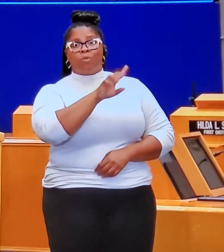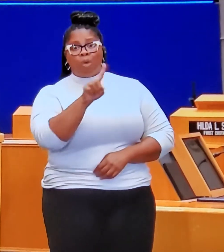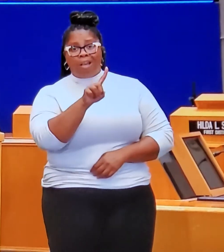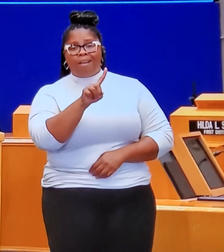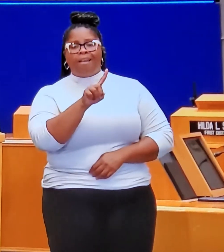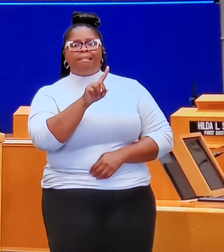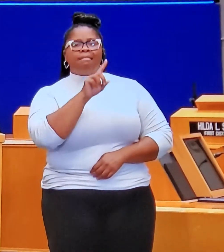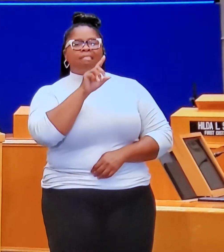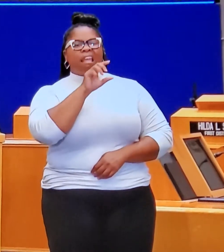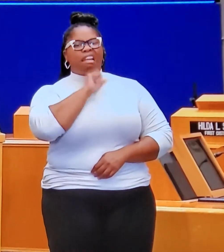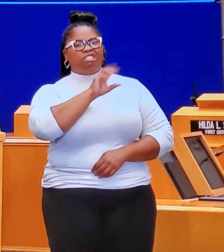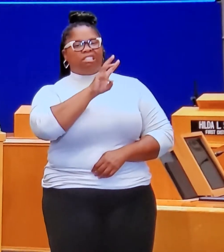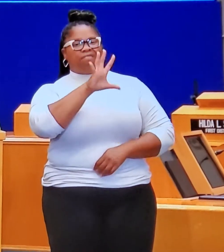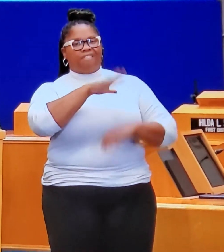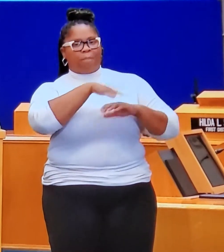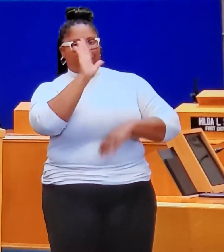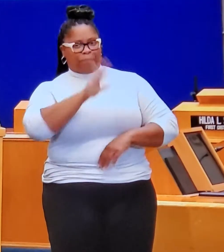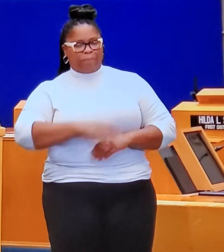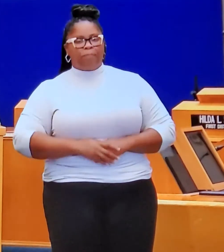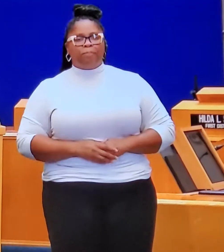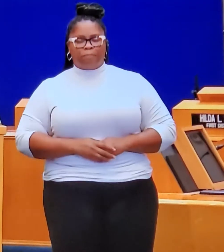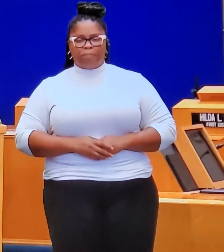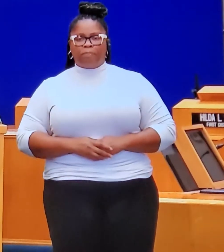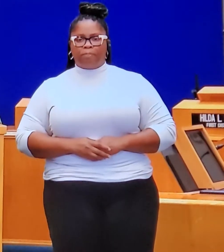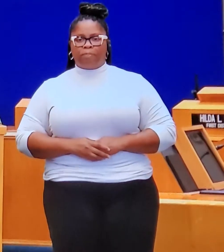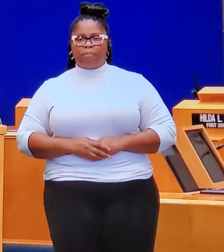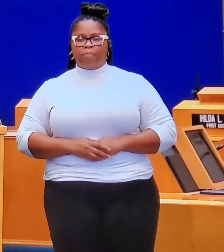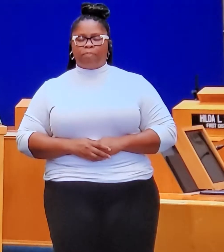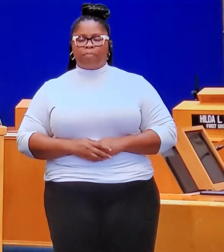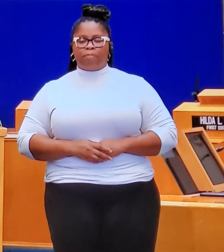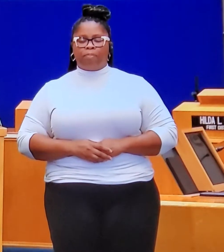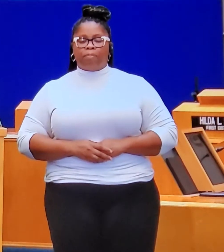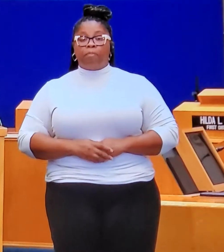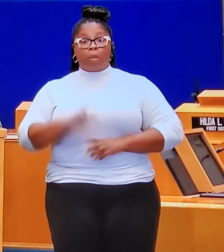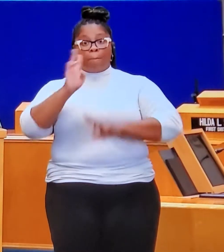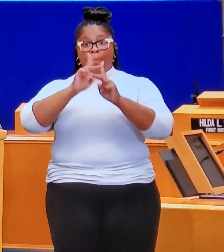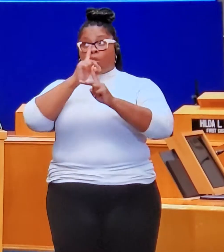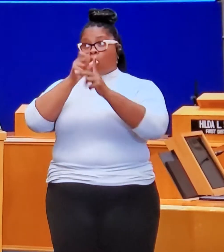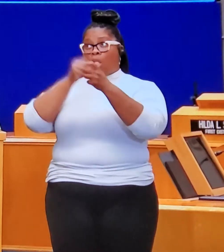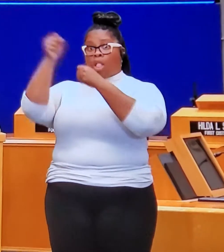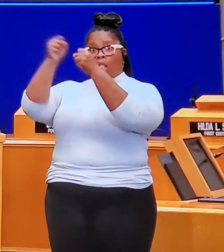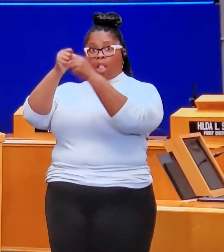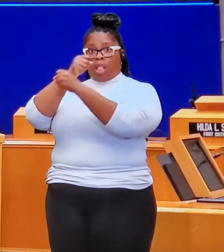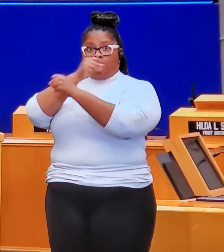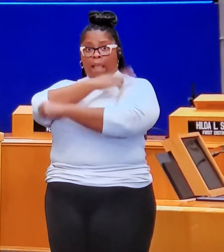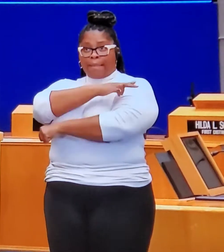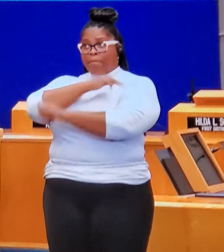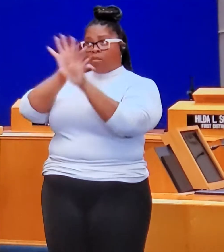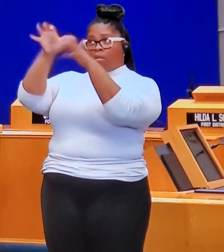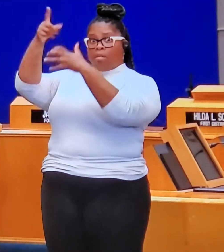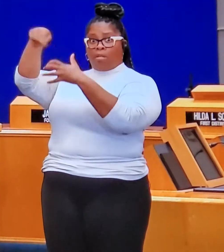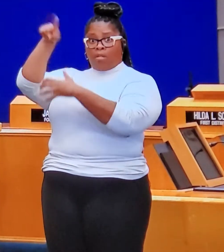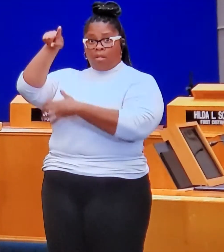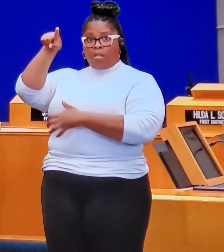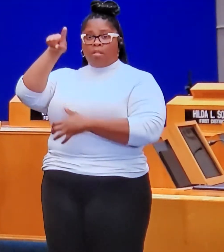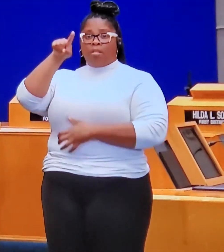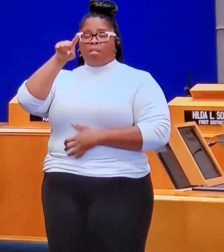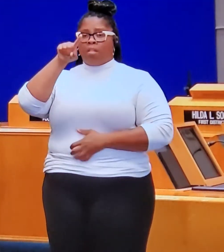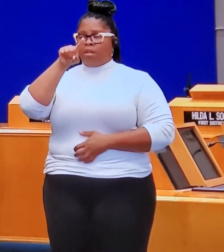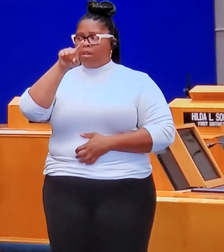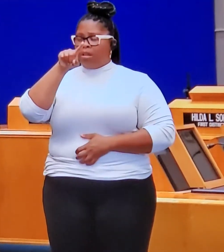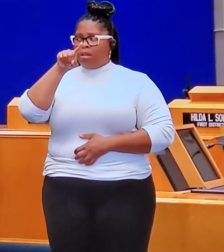over the age of 65. 76% of the people who are hospitalized today have